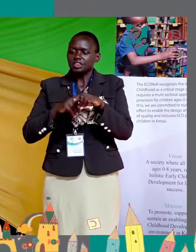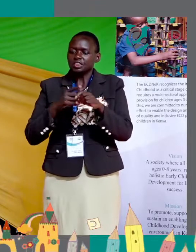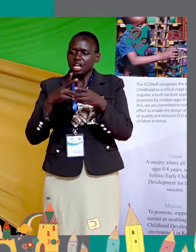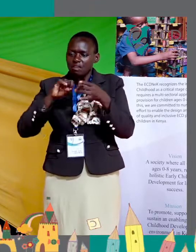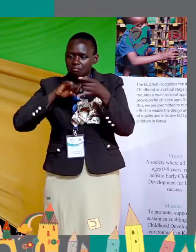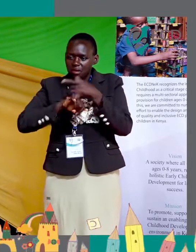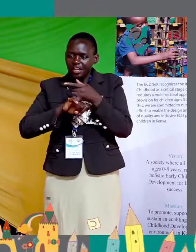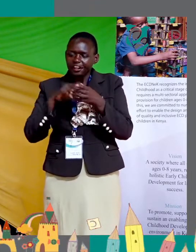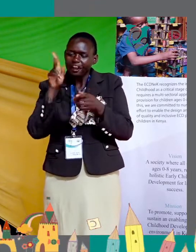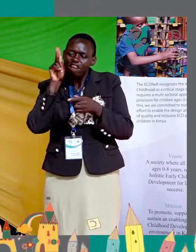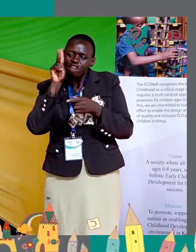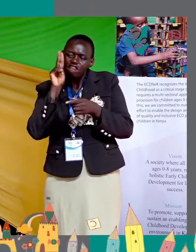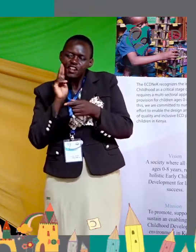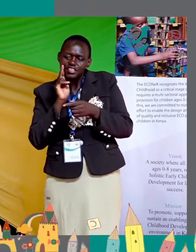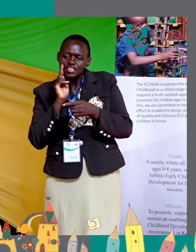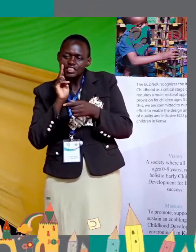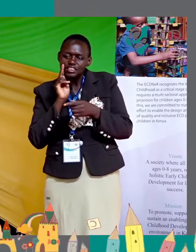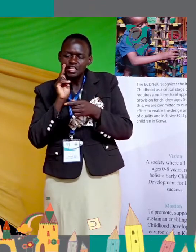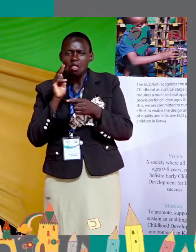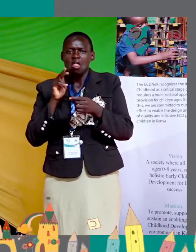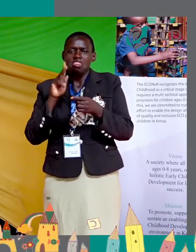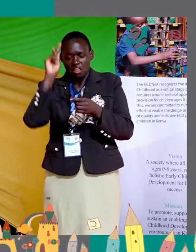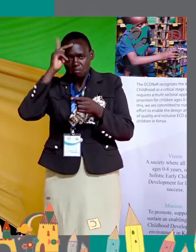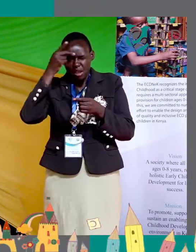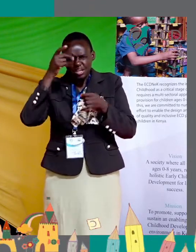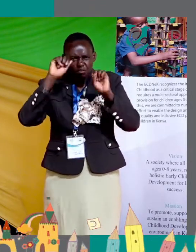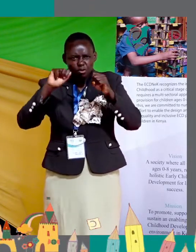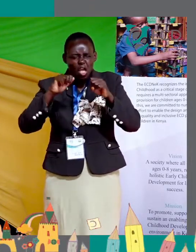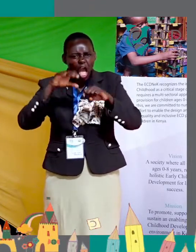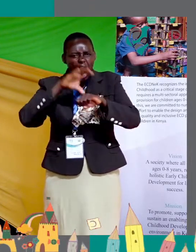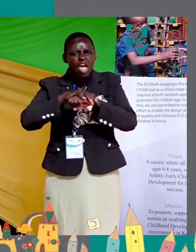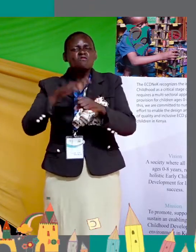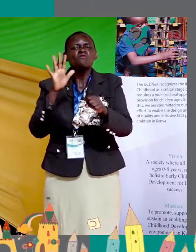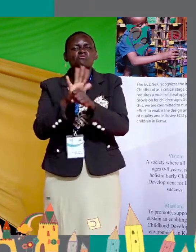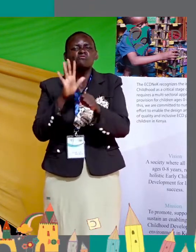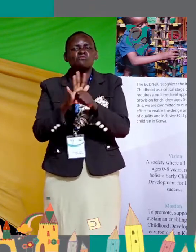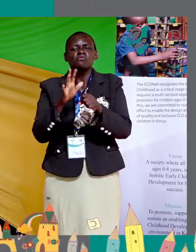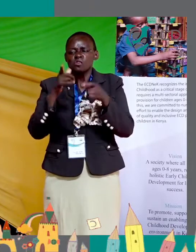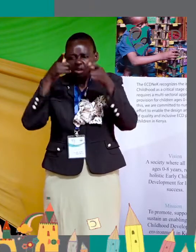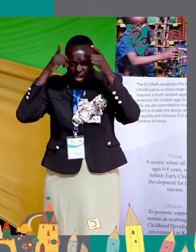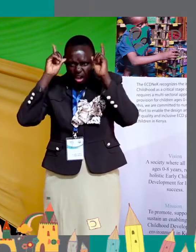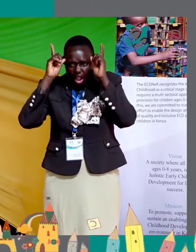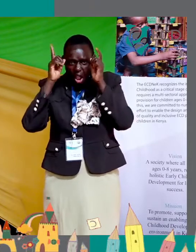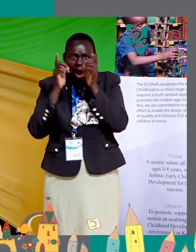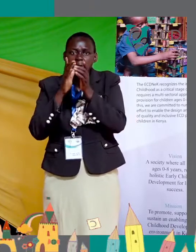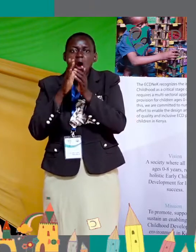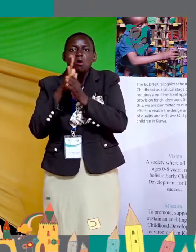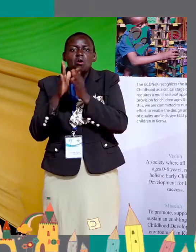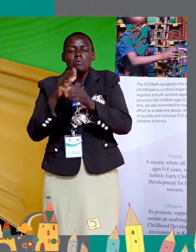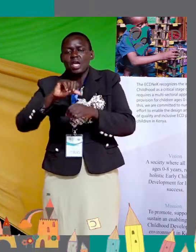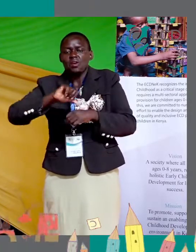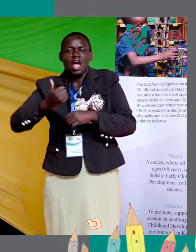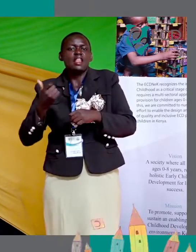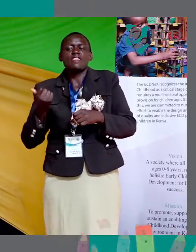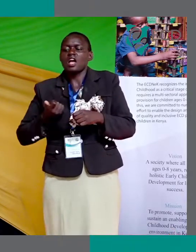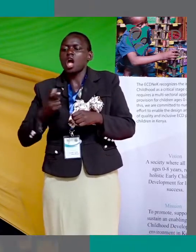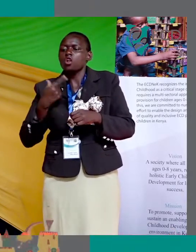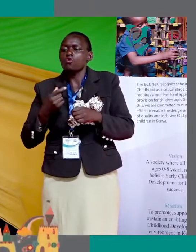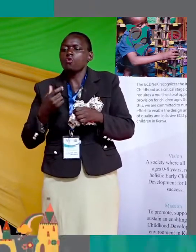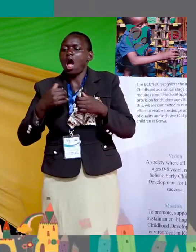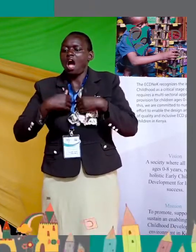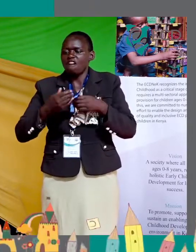would get a lot, your parents would ask for a lot of dowry compared to that girl who is going in with a child. In the